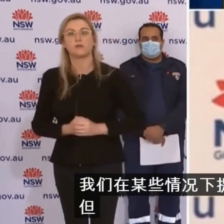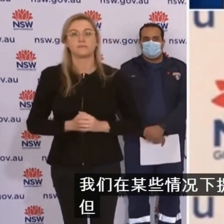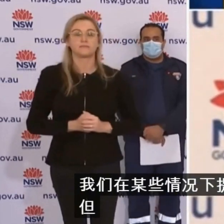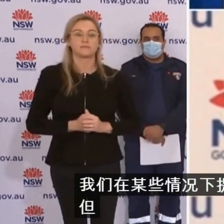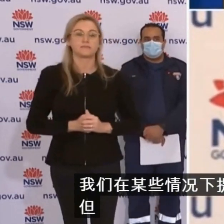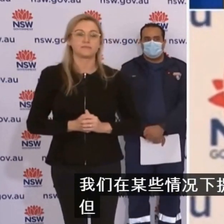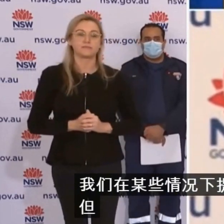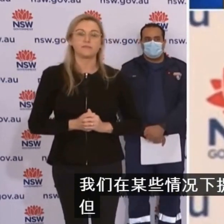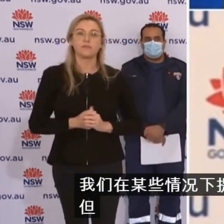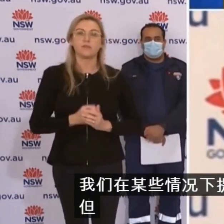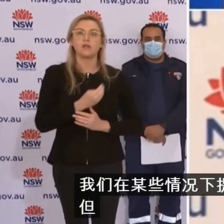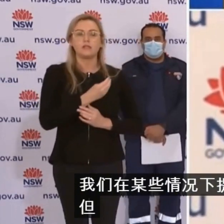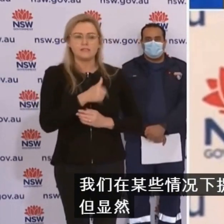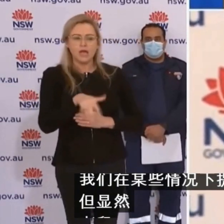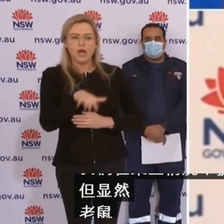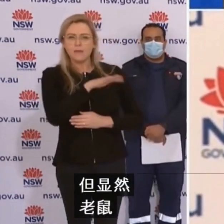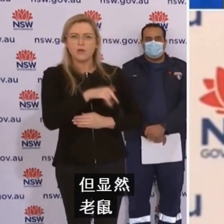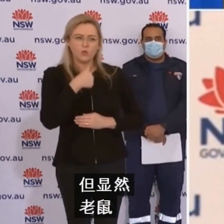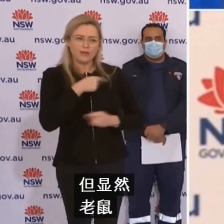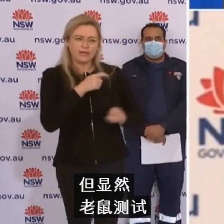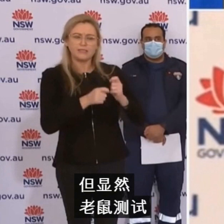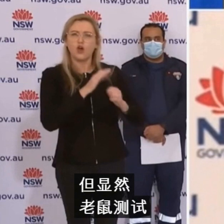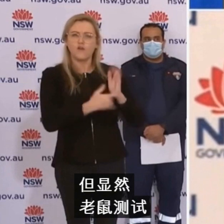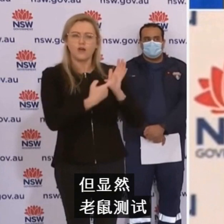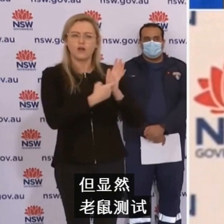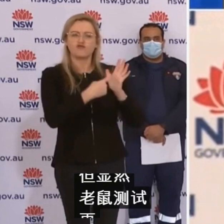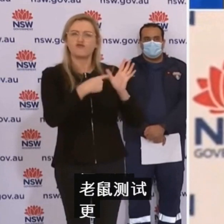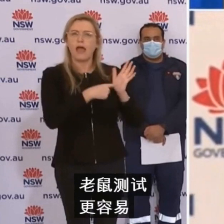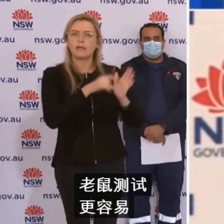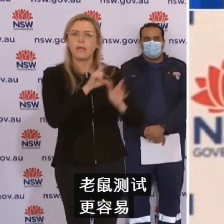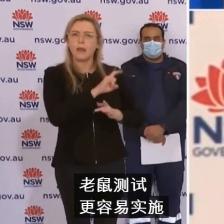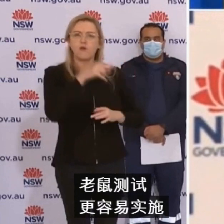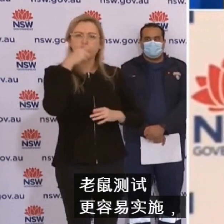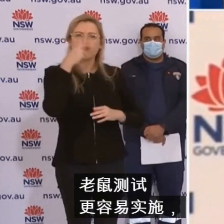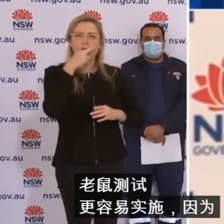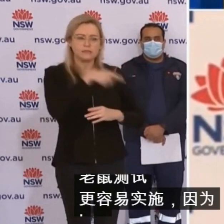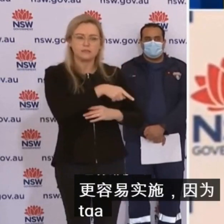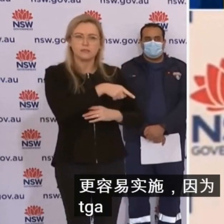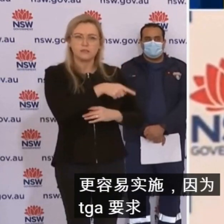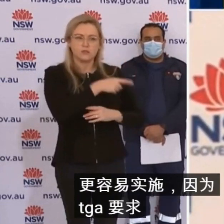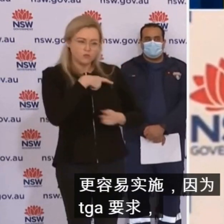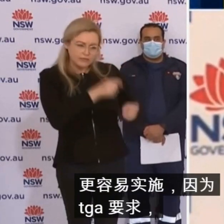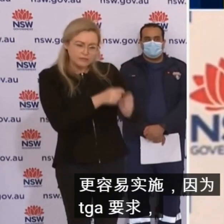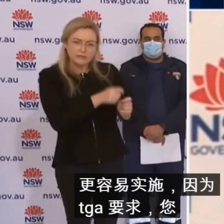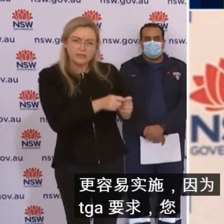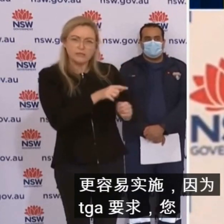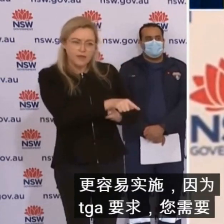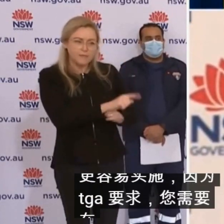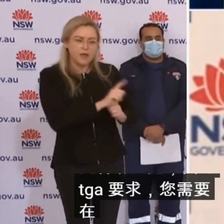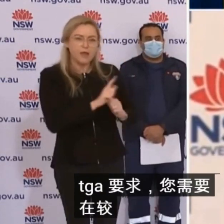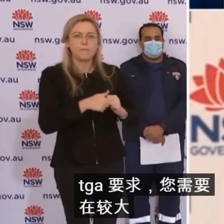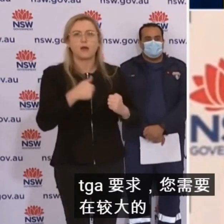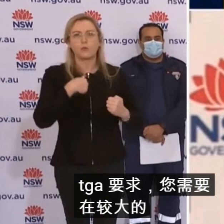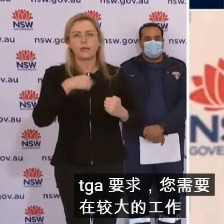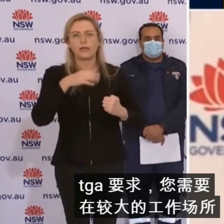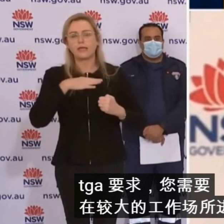some circumstances, but obviously the rat testing is more able to be implemented because of the TGA requirements where you need to have